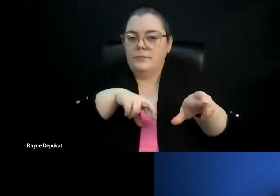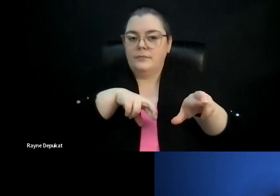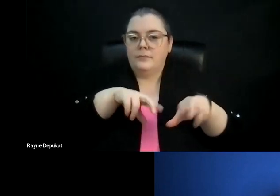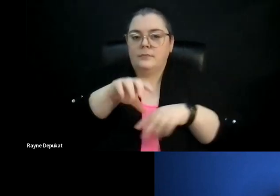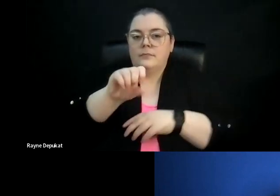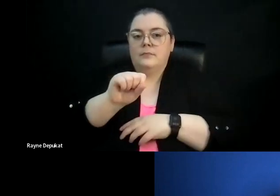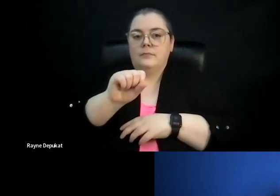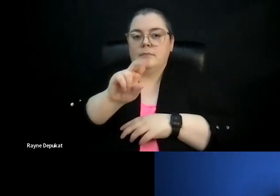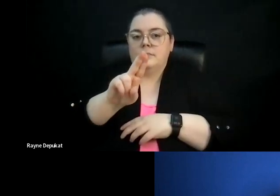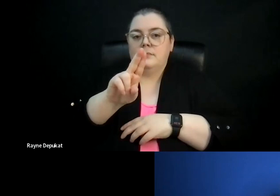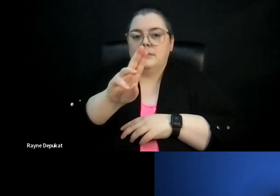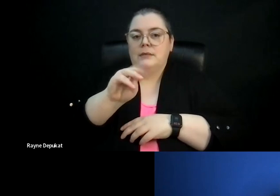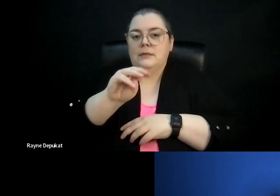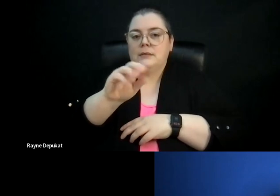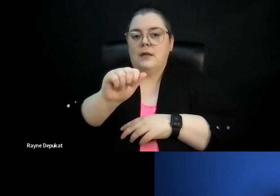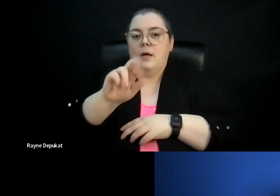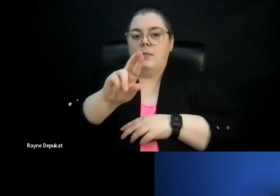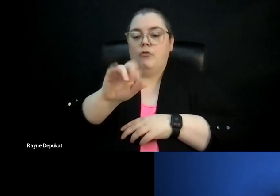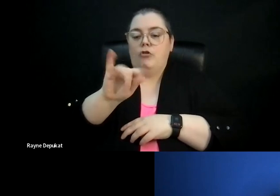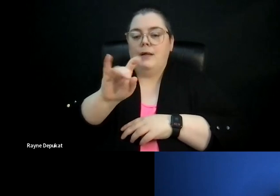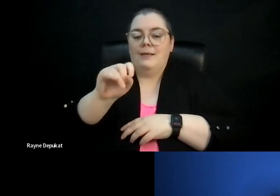And that will be a summary report.